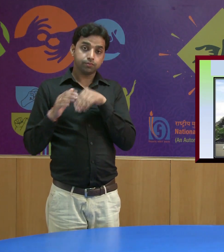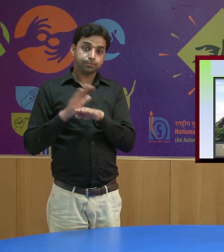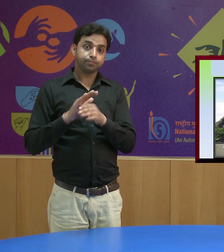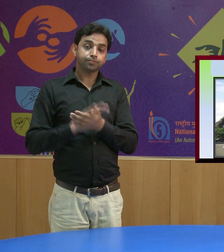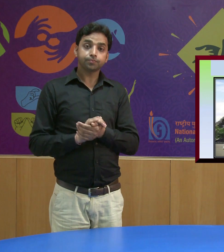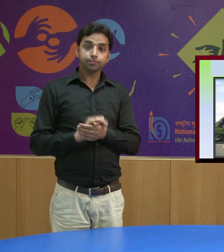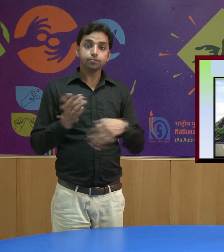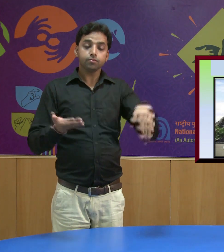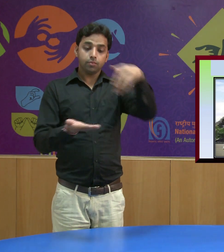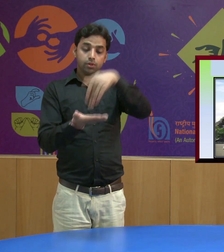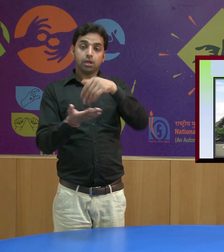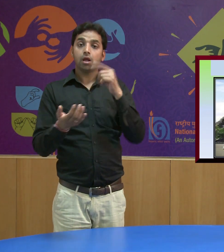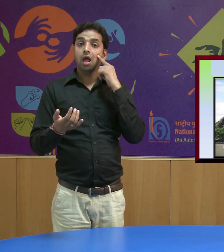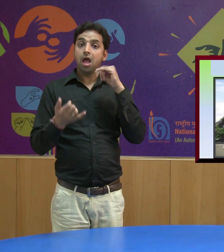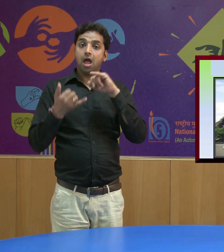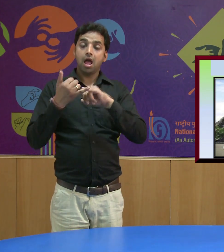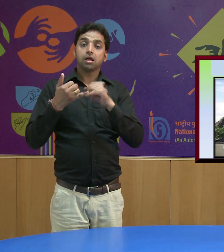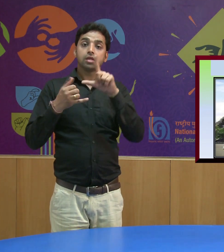island of Indonesia.